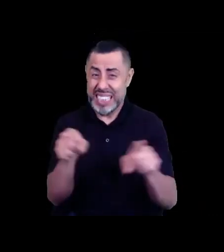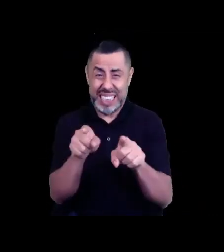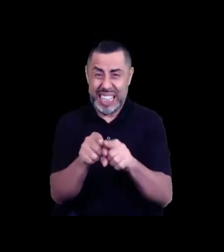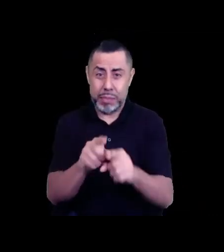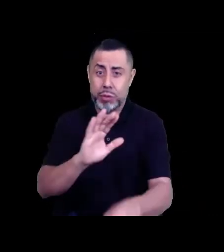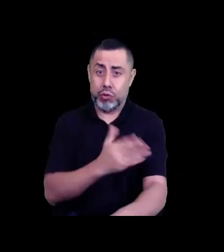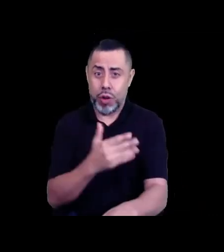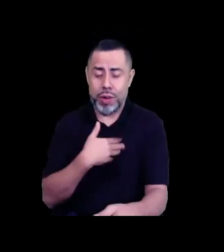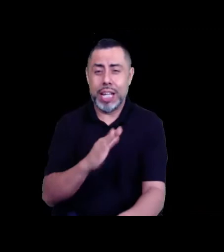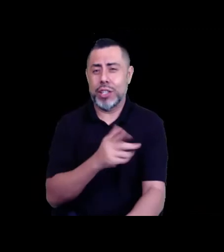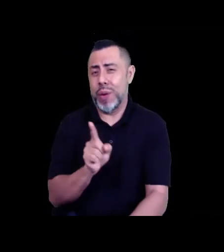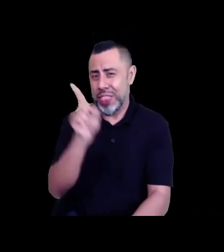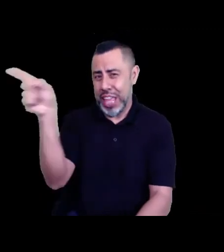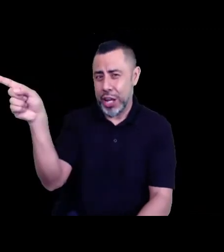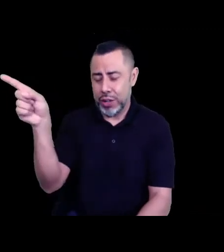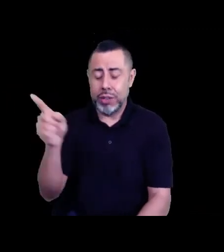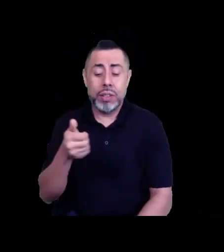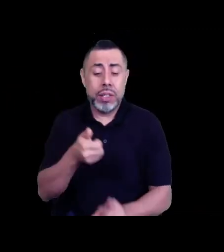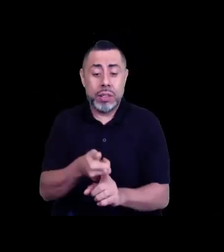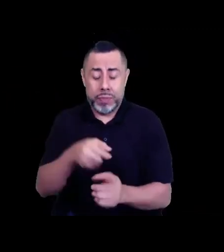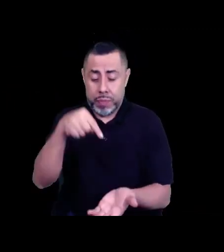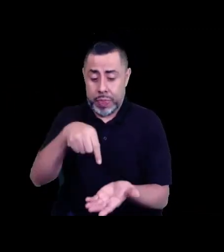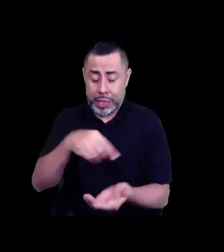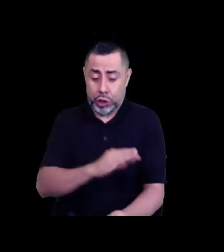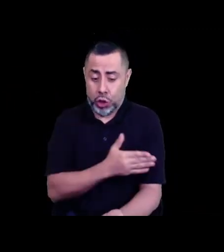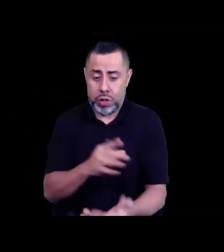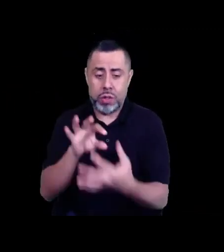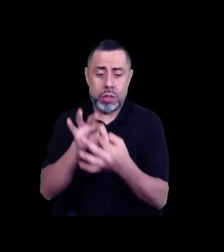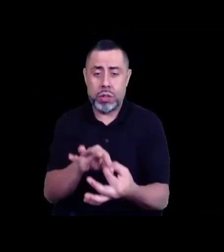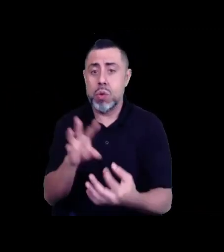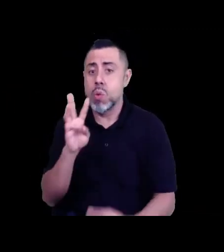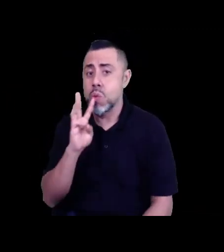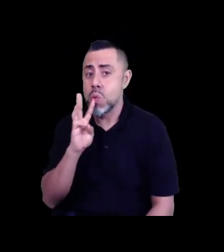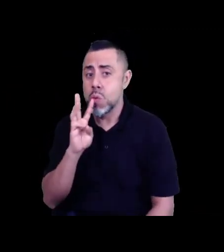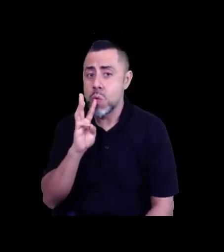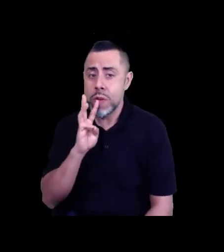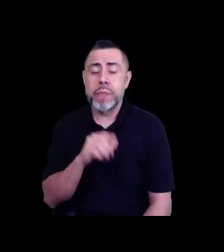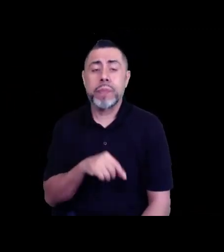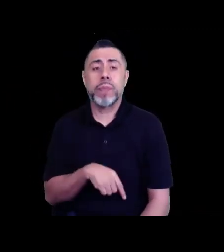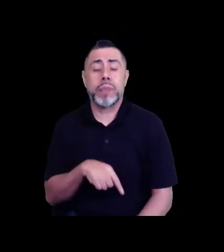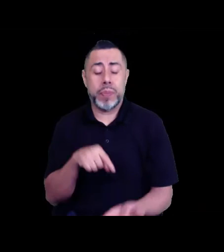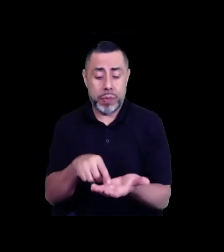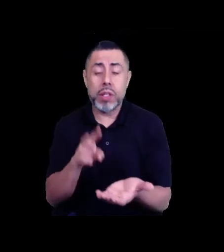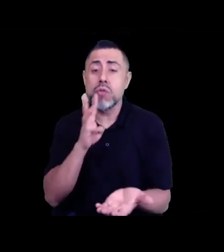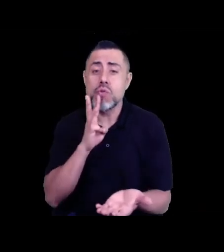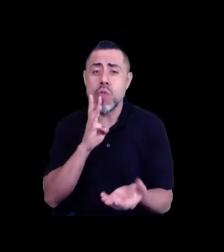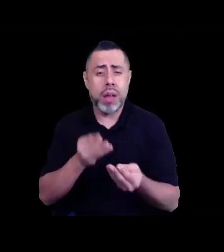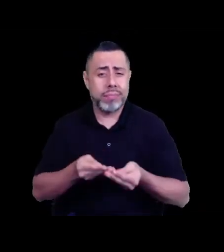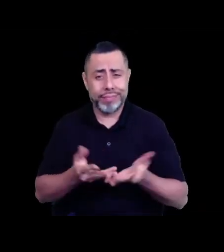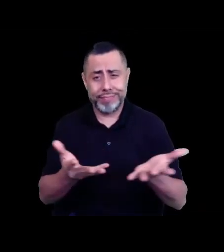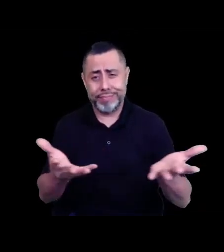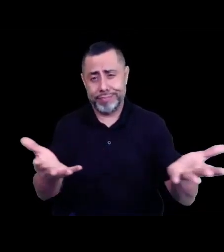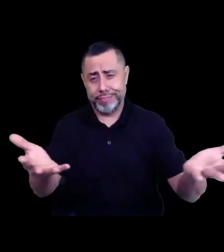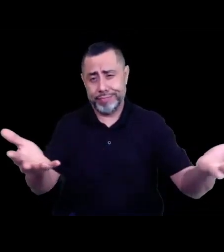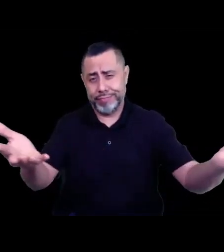And this is a water song. It's a song that was that's been given to everybody, men, women, children, everybody